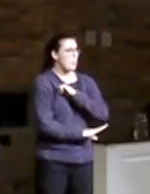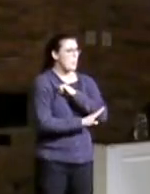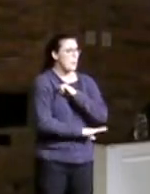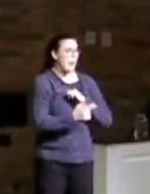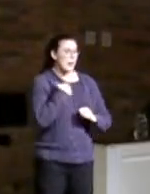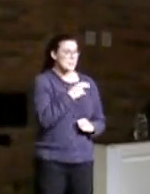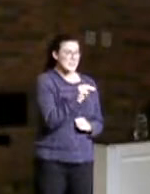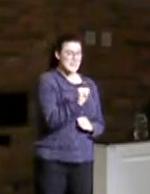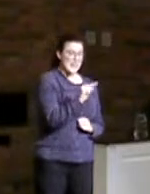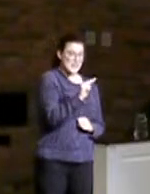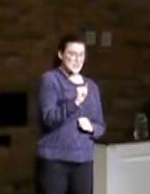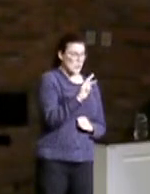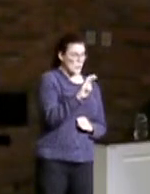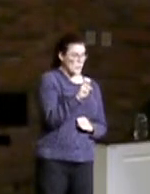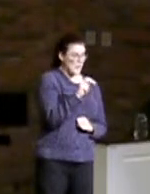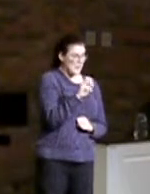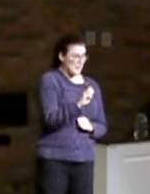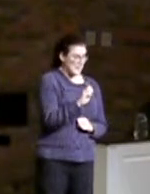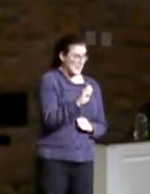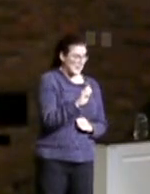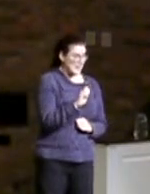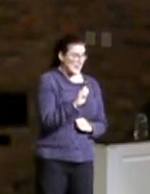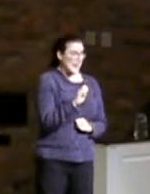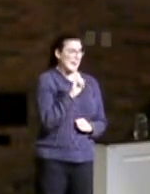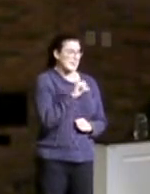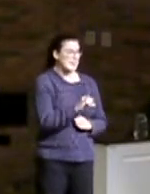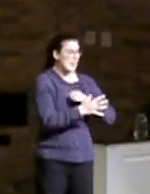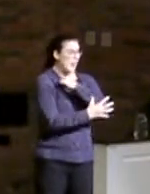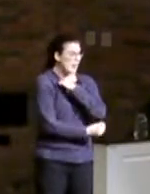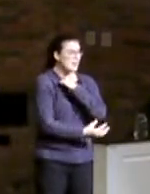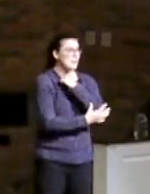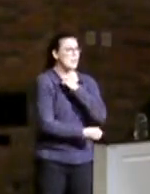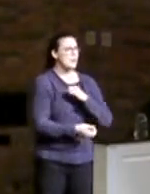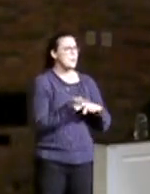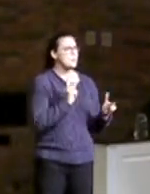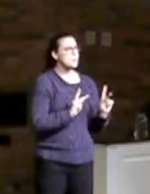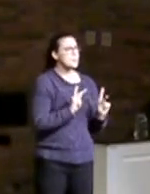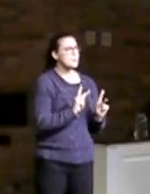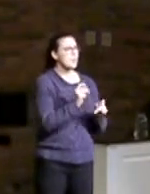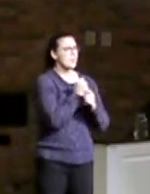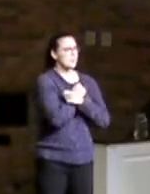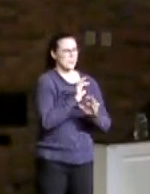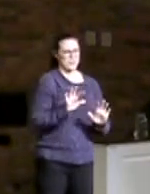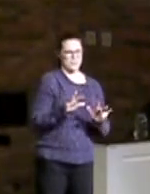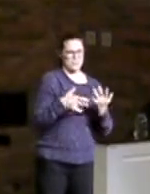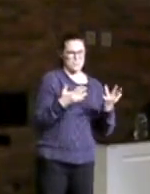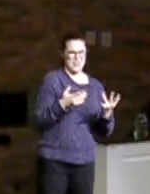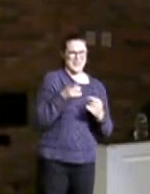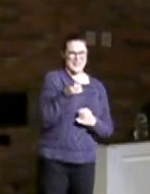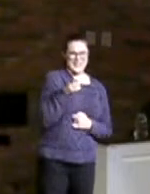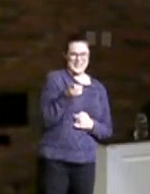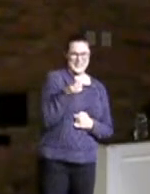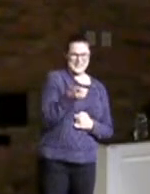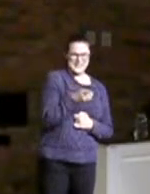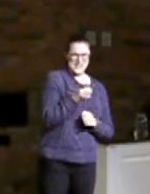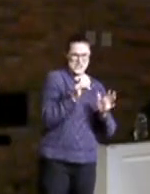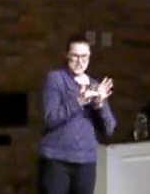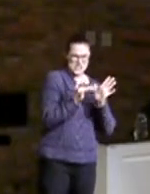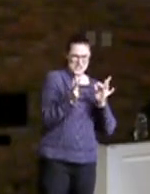I spoke of Isaiah in the scroll, and people welcomed me, and then they said, well, wait a minute, isn't he